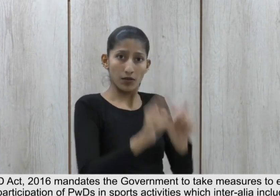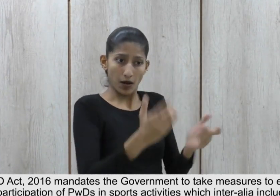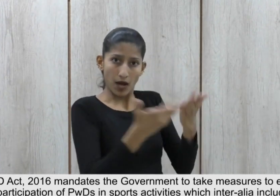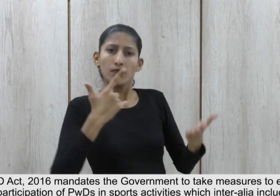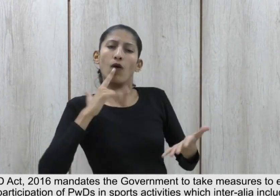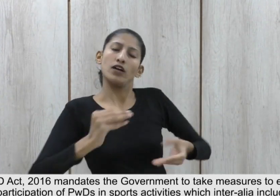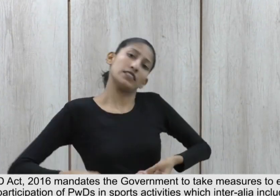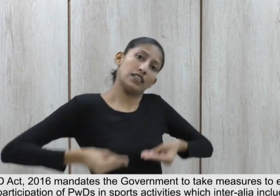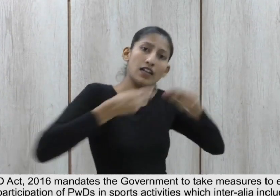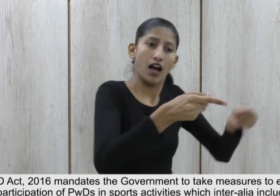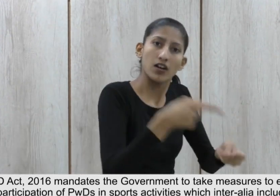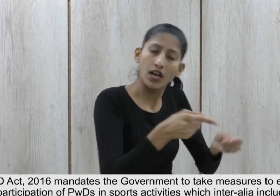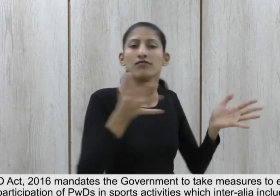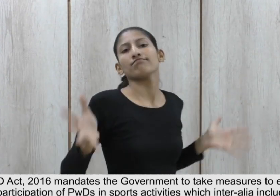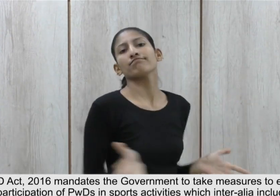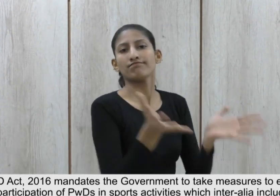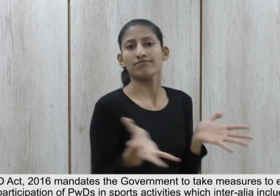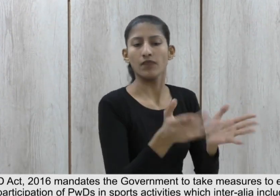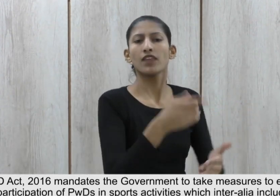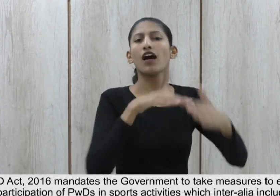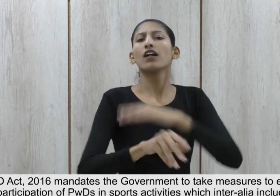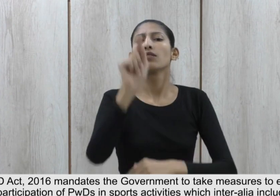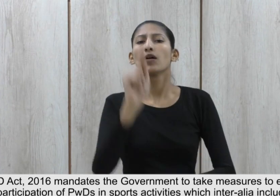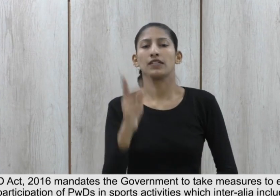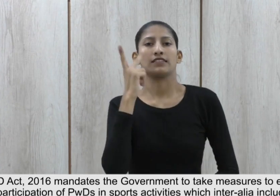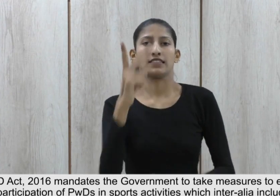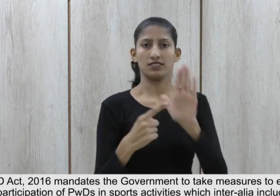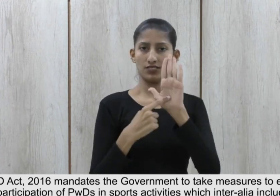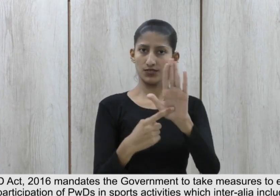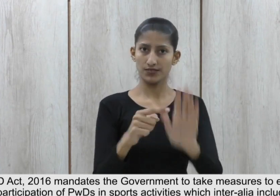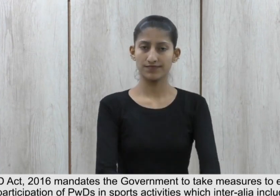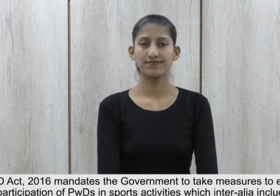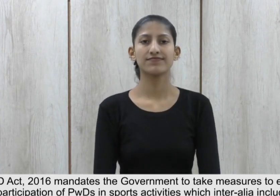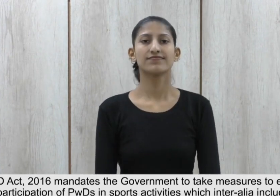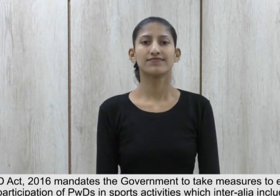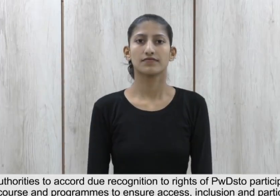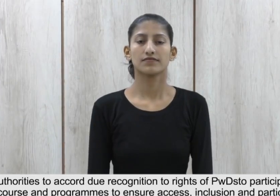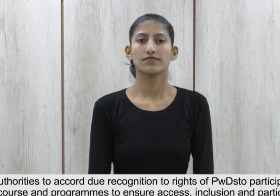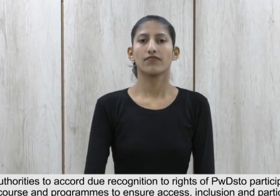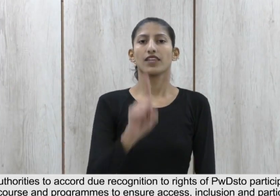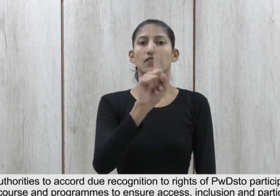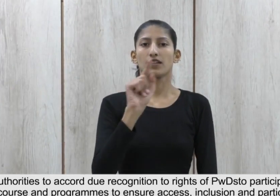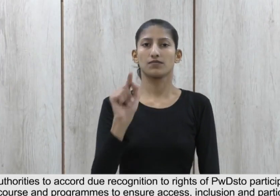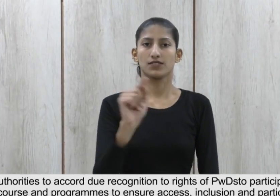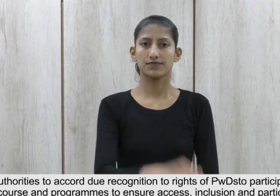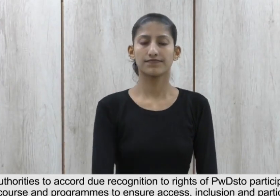ensure effective participation of PWDs in sports activities which inter alia include 9